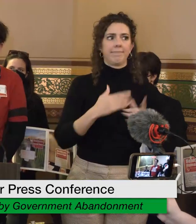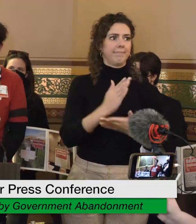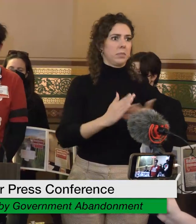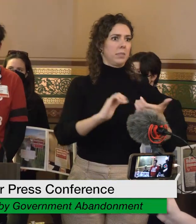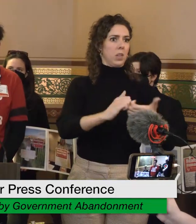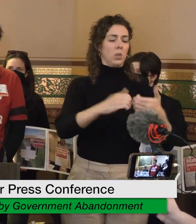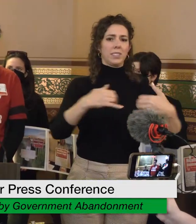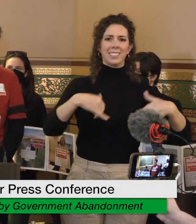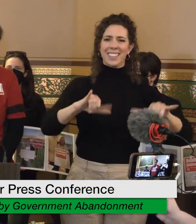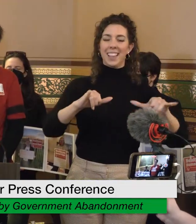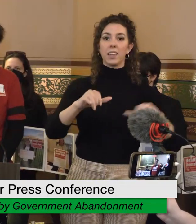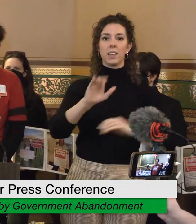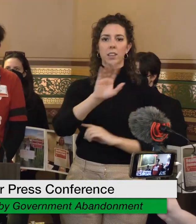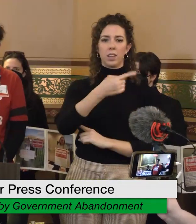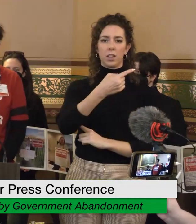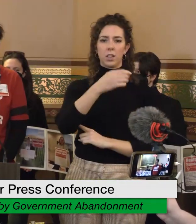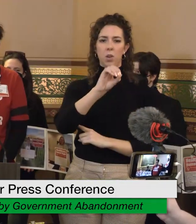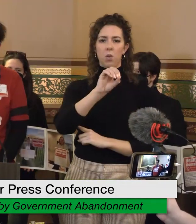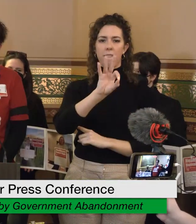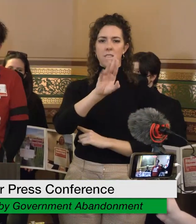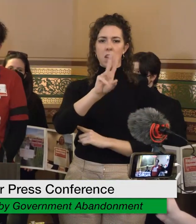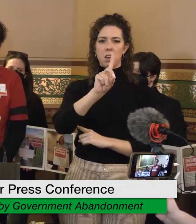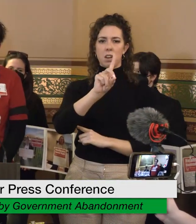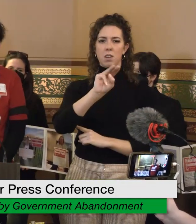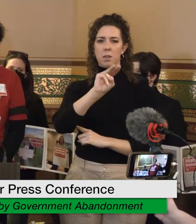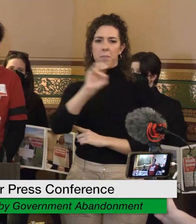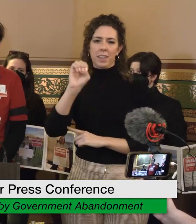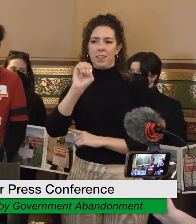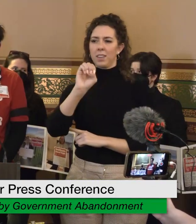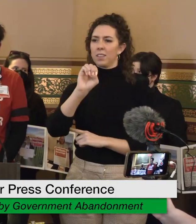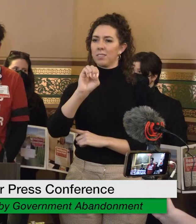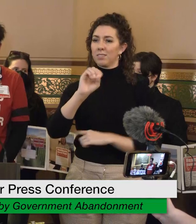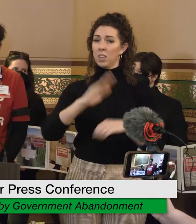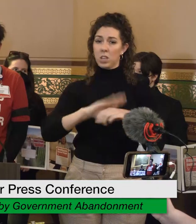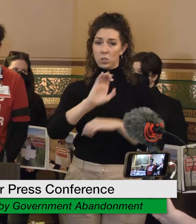a GoFundMe on social media feels